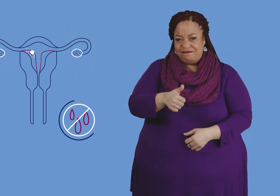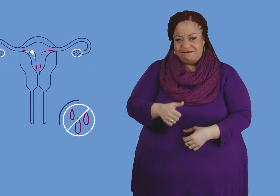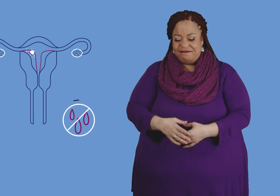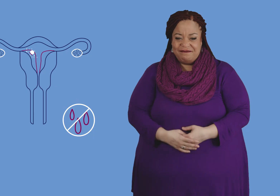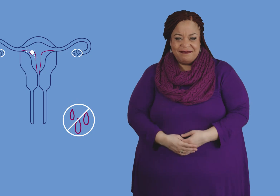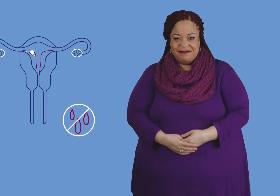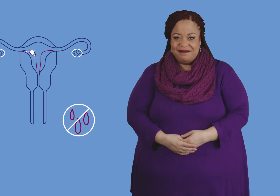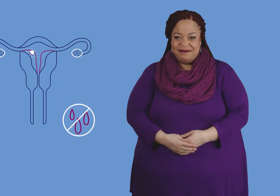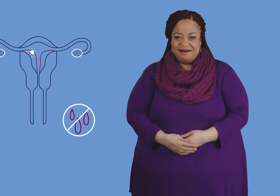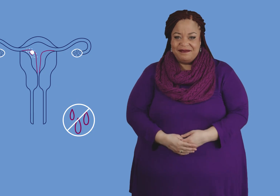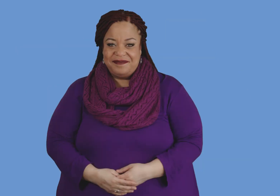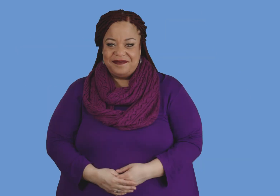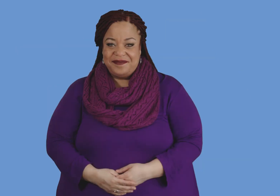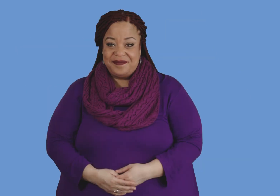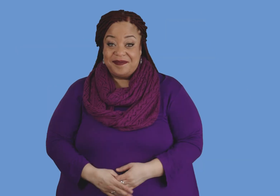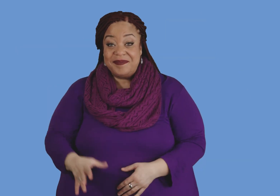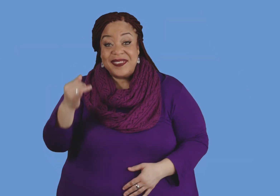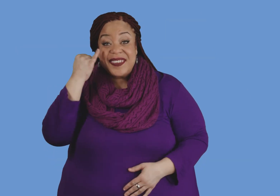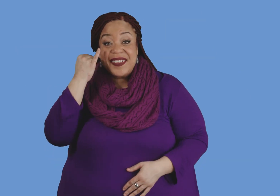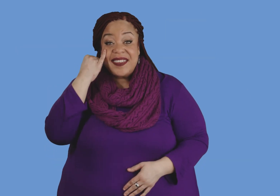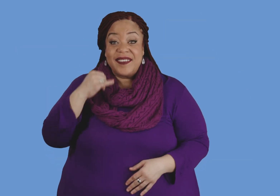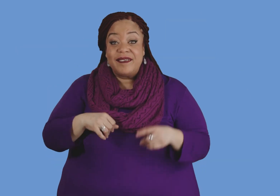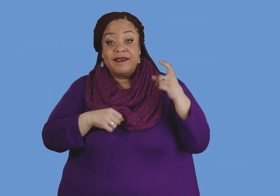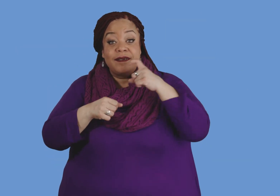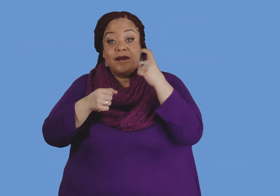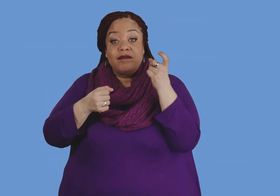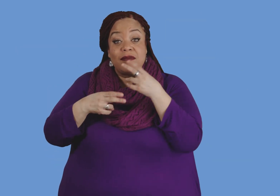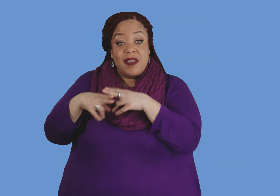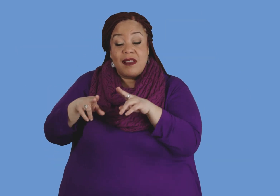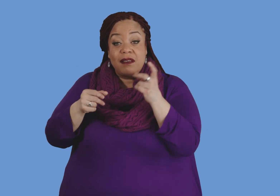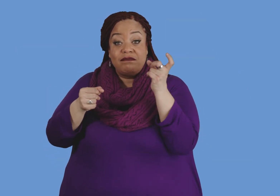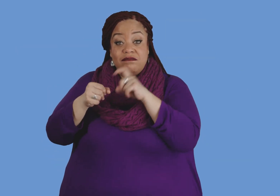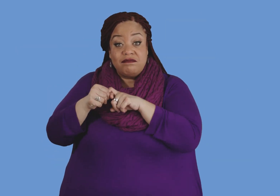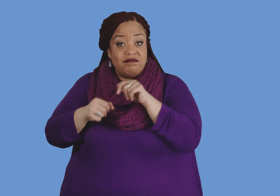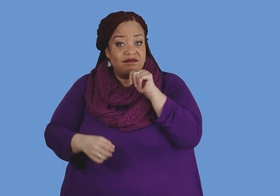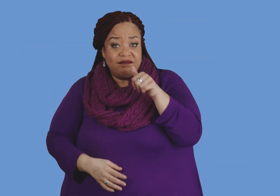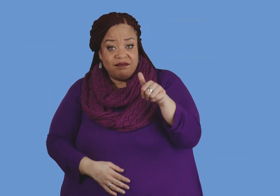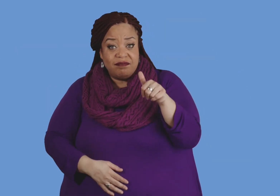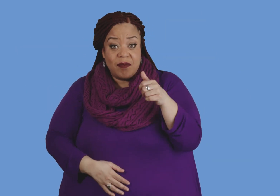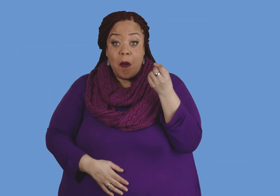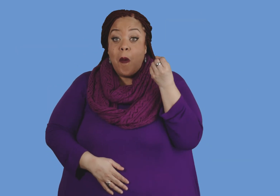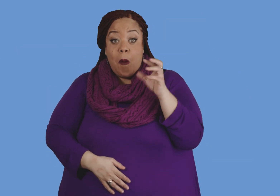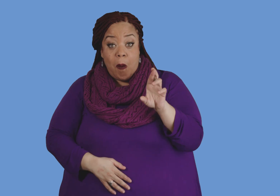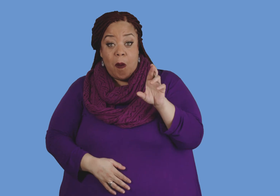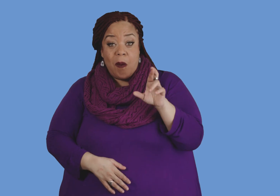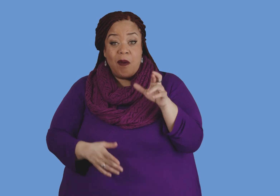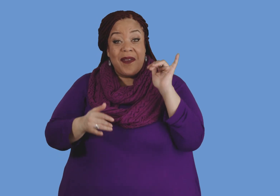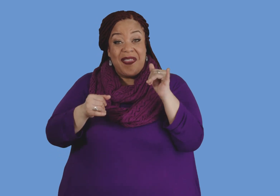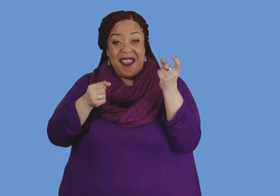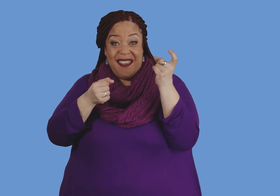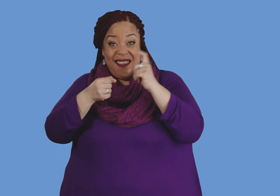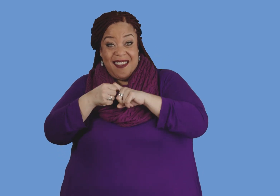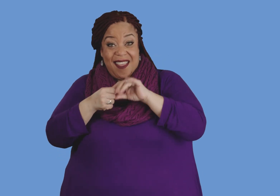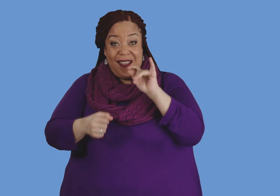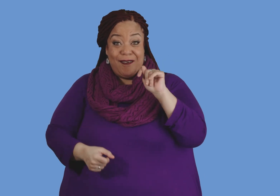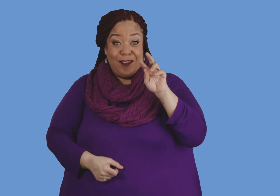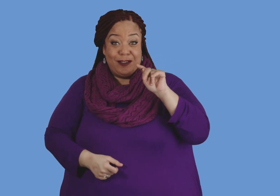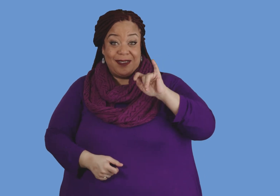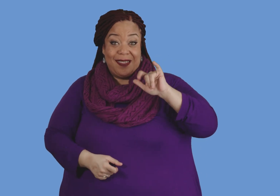when you're pregnant. But if sperm and egg don't meet up, or a fertilized egg doesn't implant into